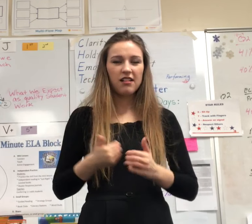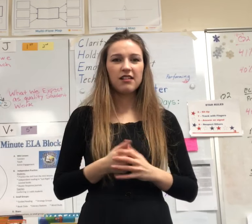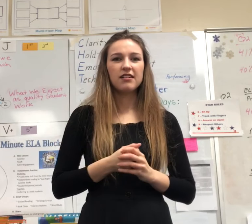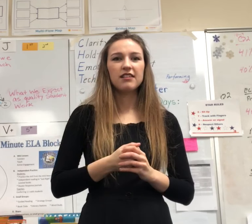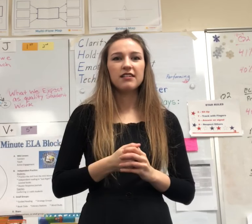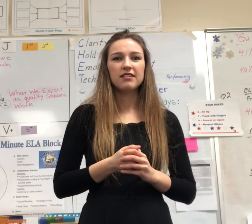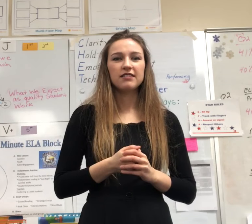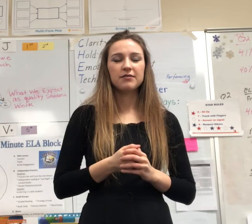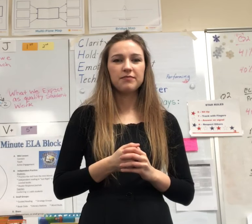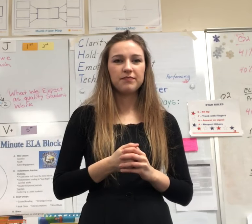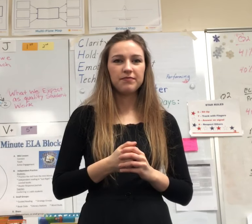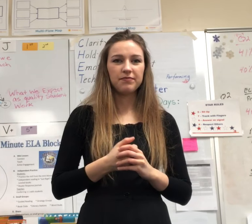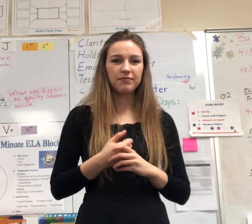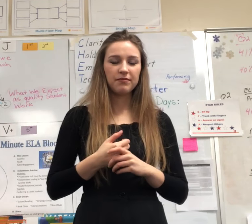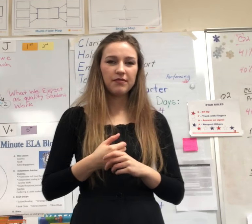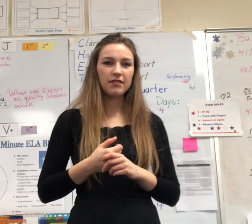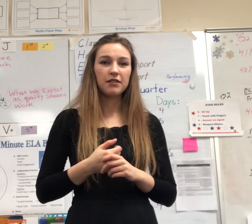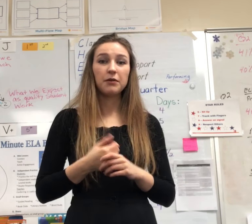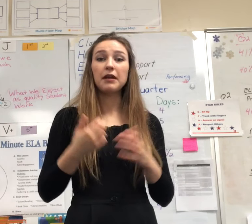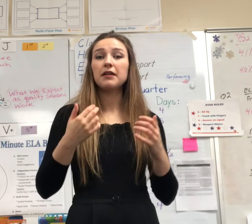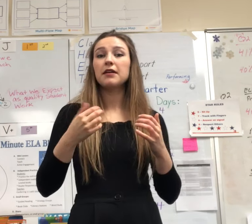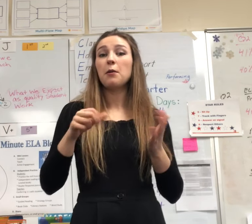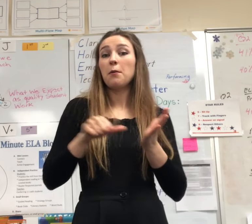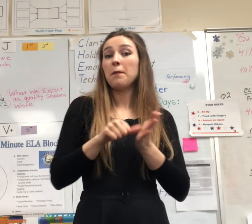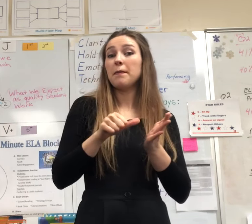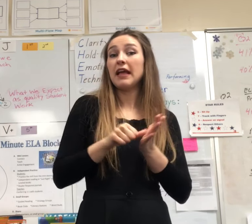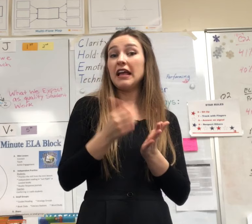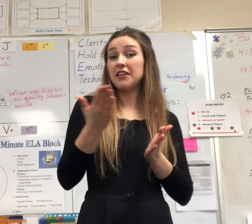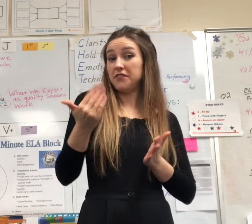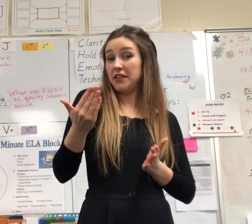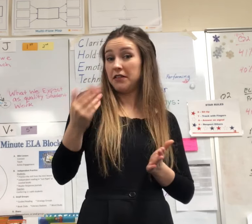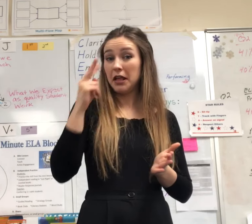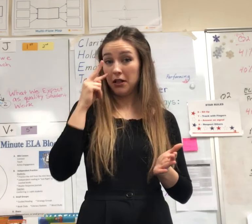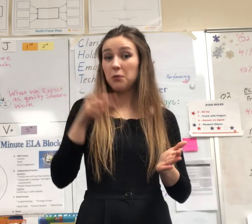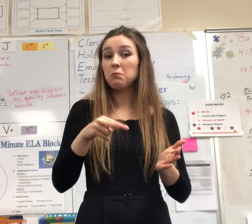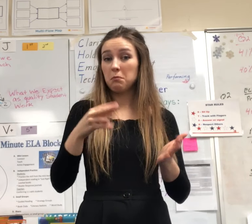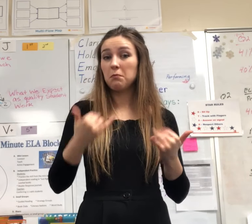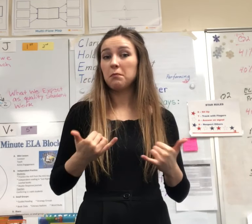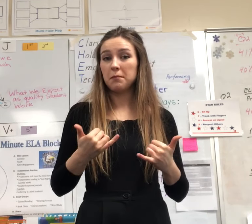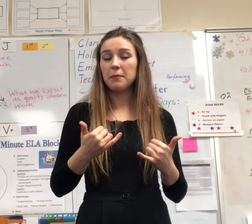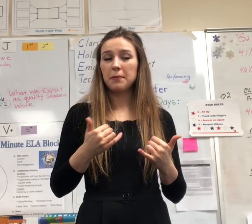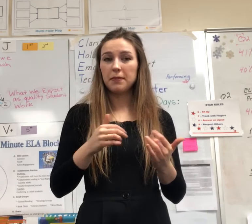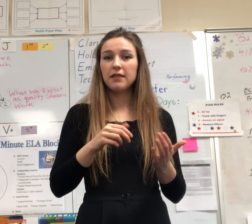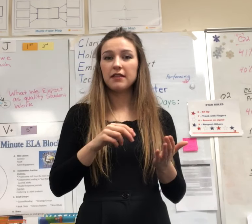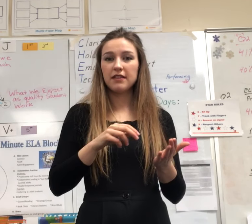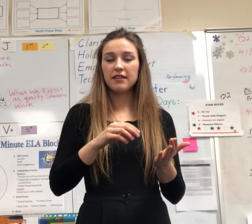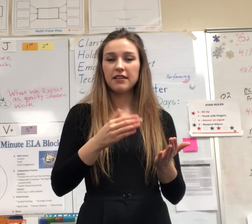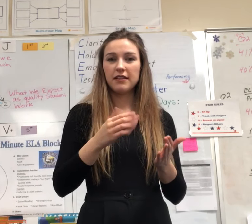I want you to look on page 15 in your journal. Look on page 15 in your journal.